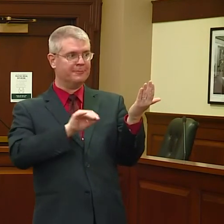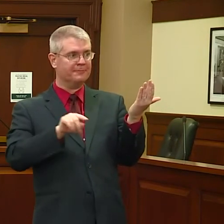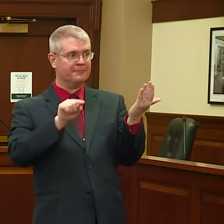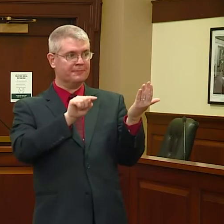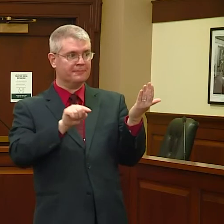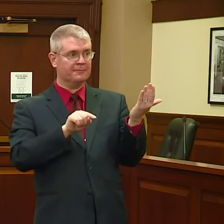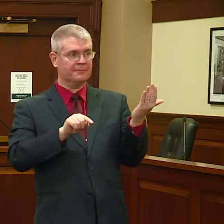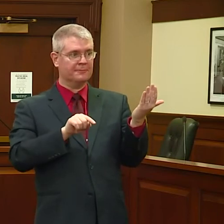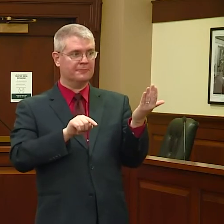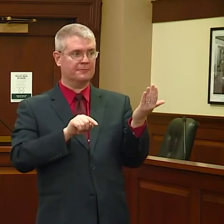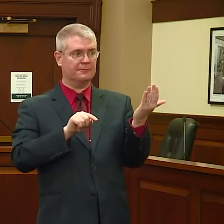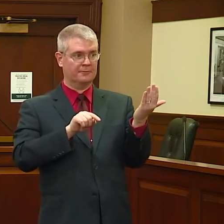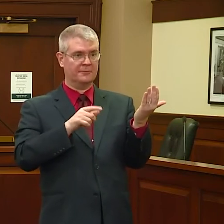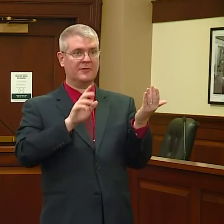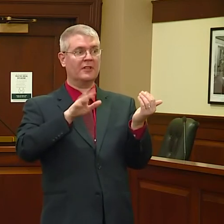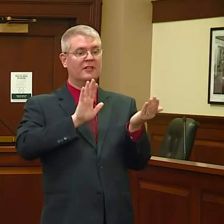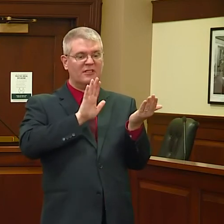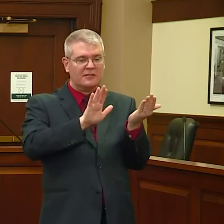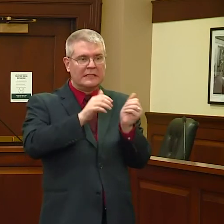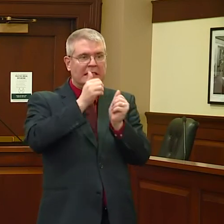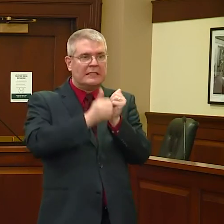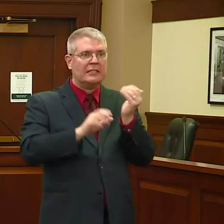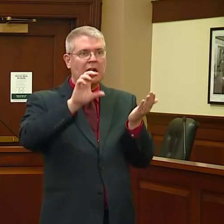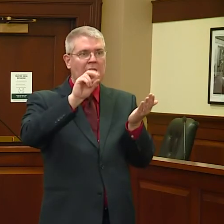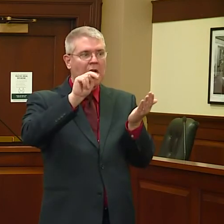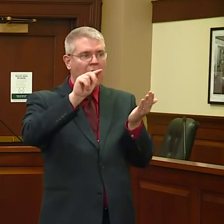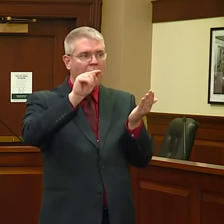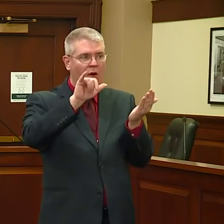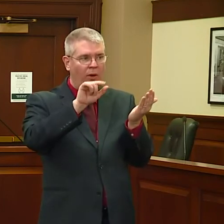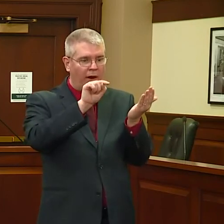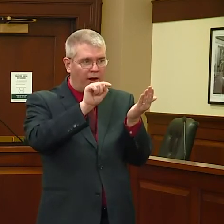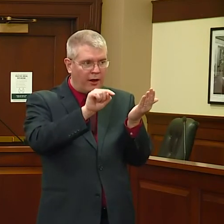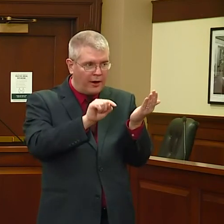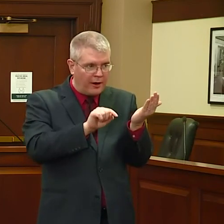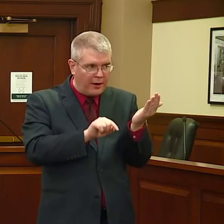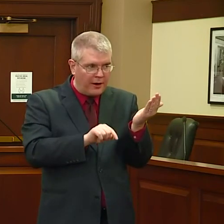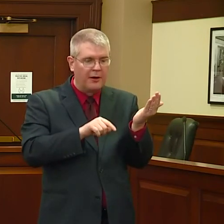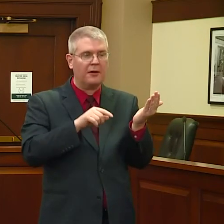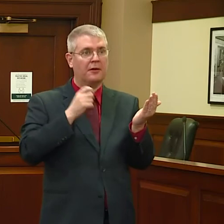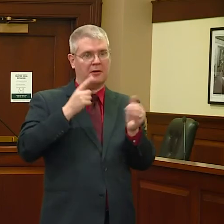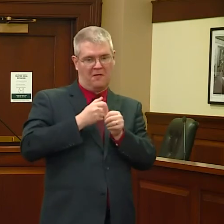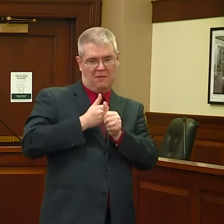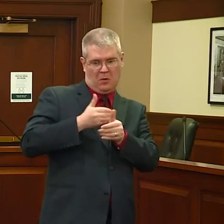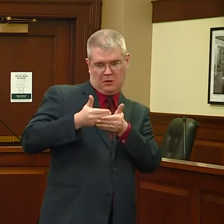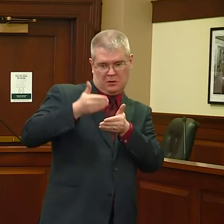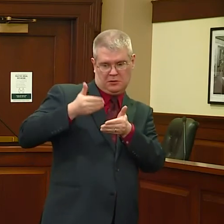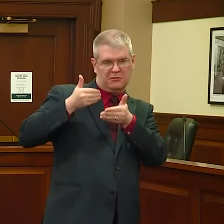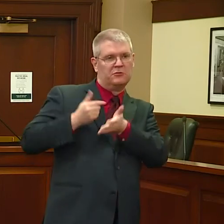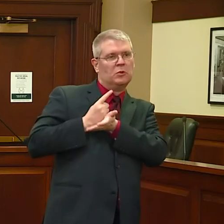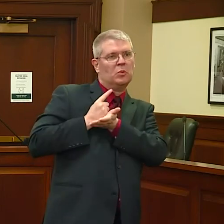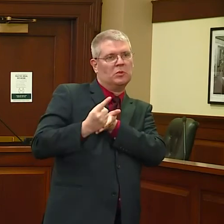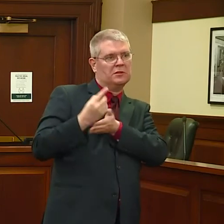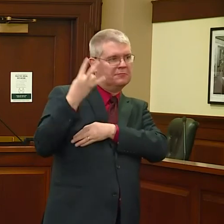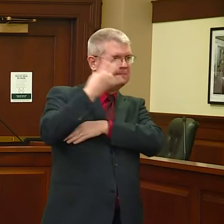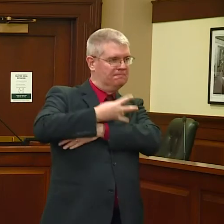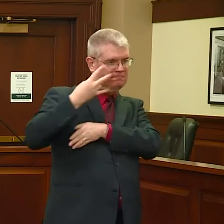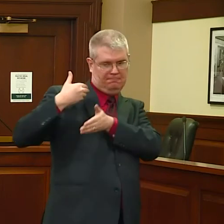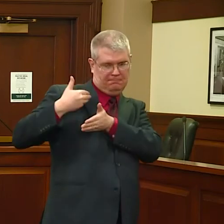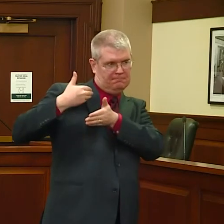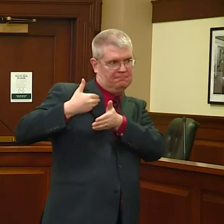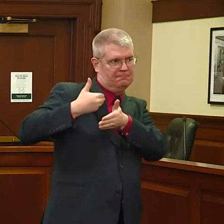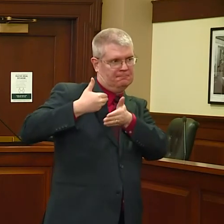county, you can see the last 7 days, and it shows you not just the current snapshot, but a trend over time. The trend